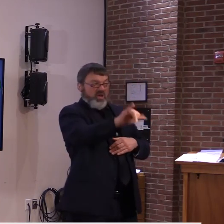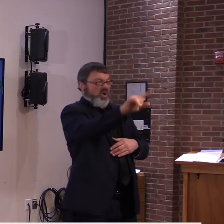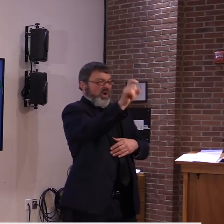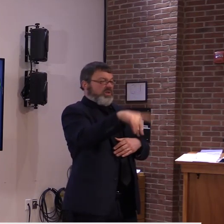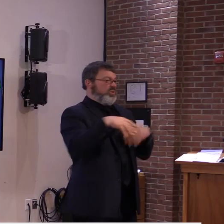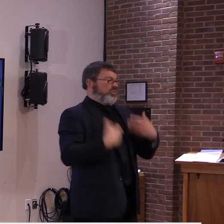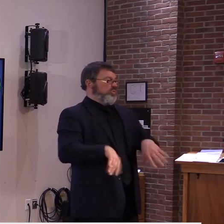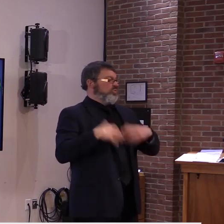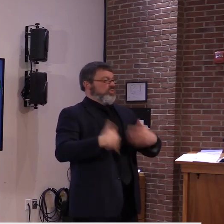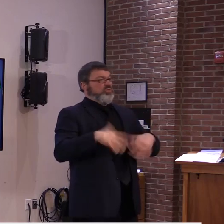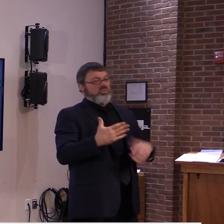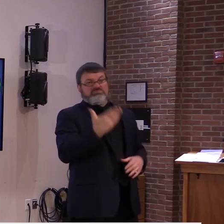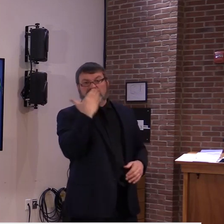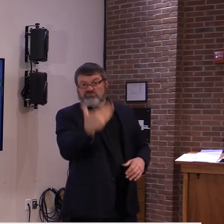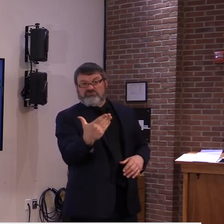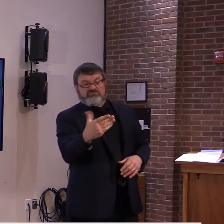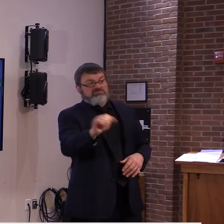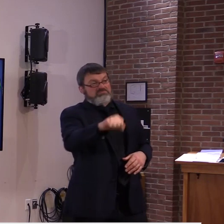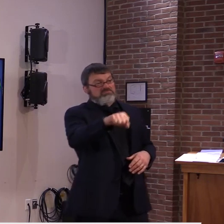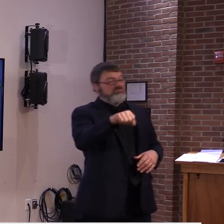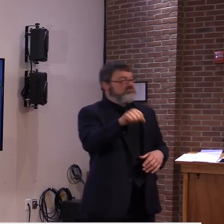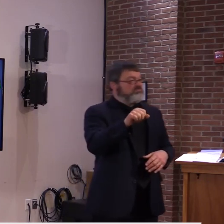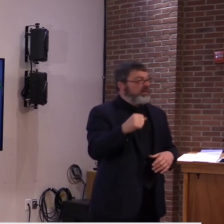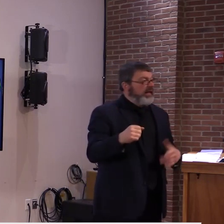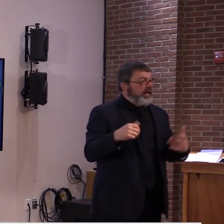Yeah, Secretary Smith.